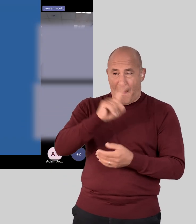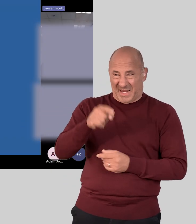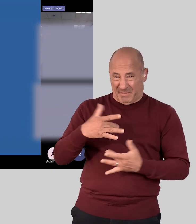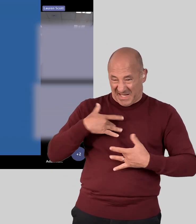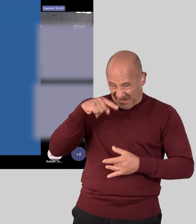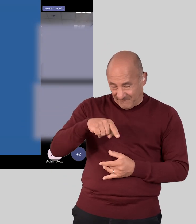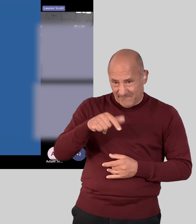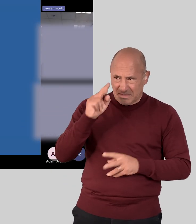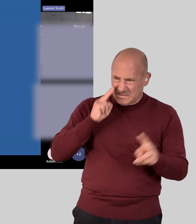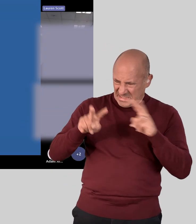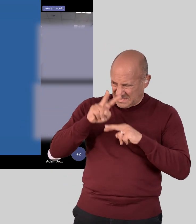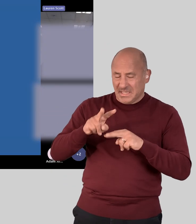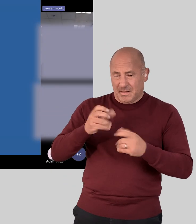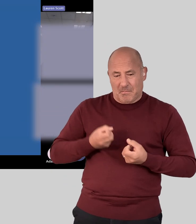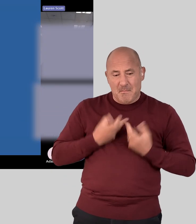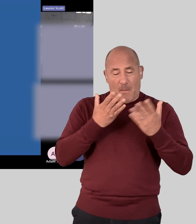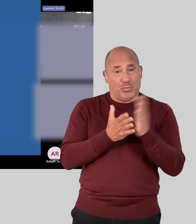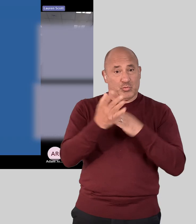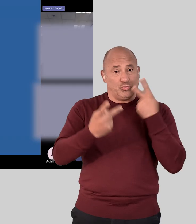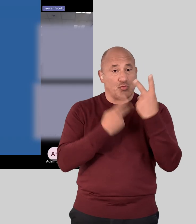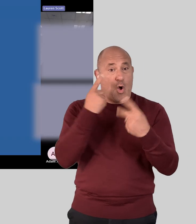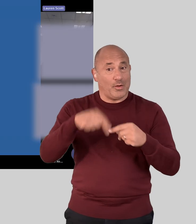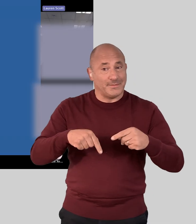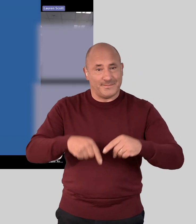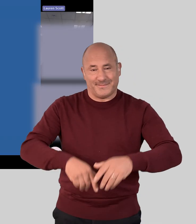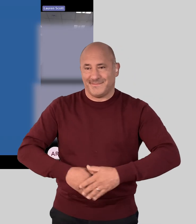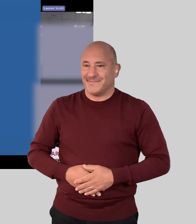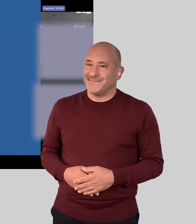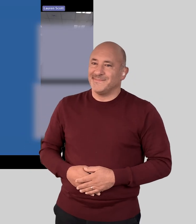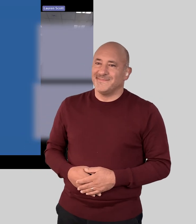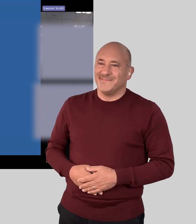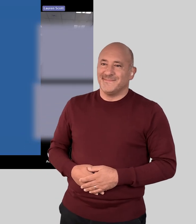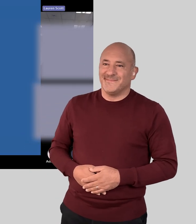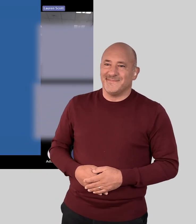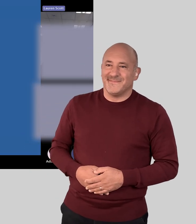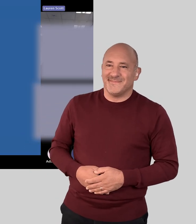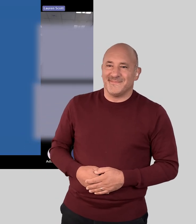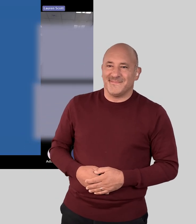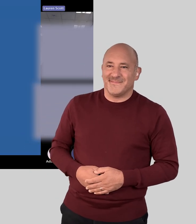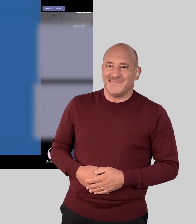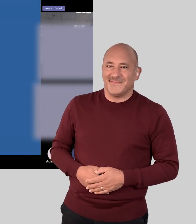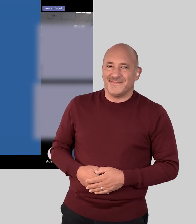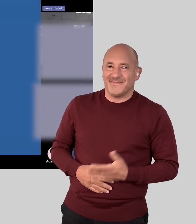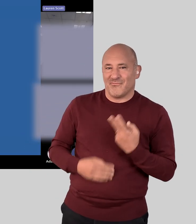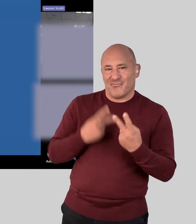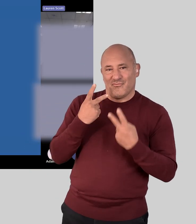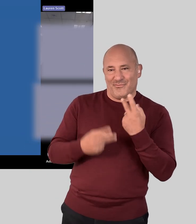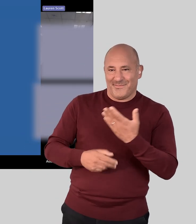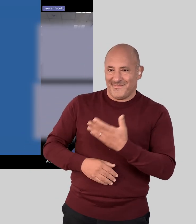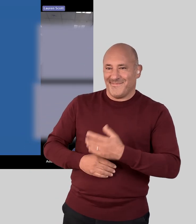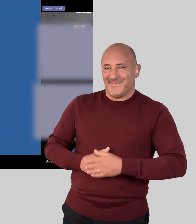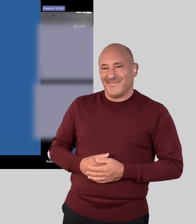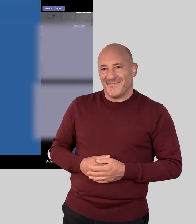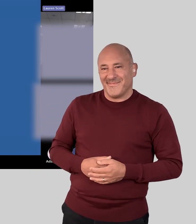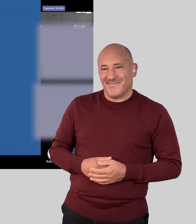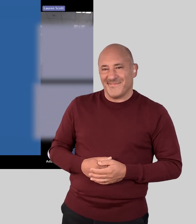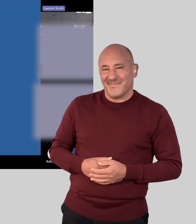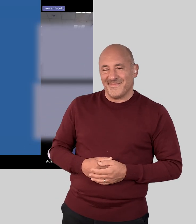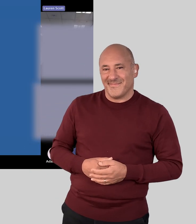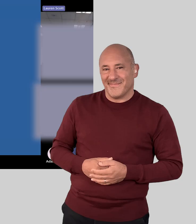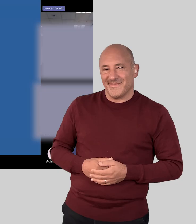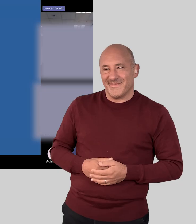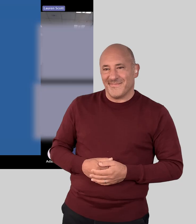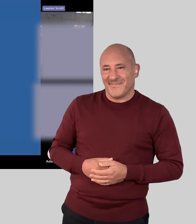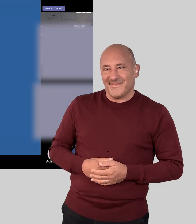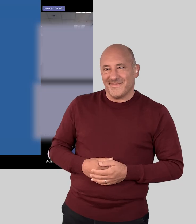as seen through the eyes of the people who lived there. So don't push me, cause I'm close to the